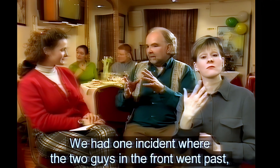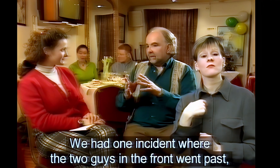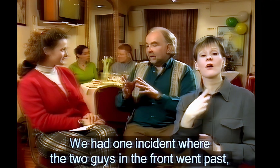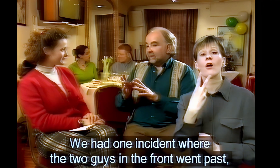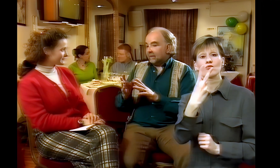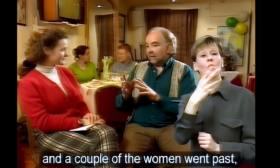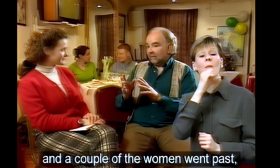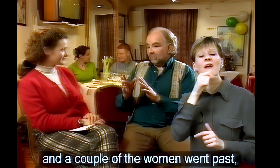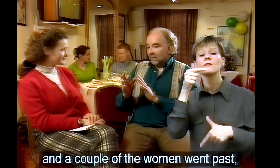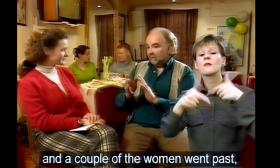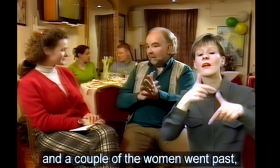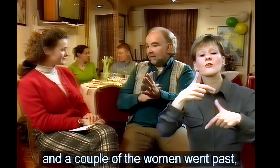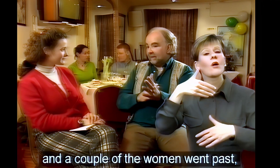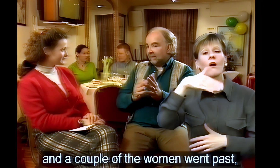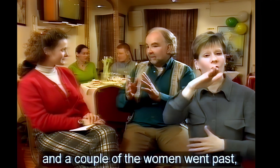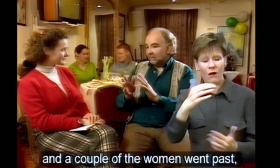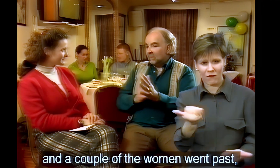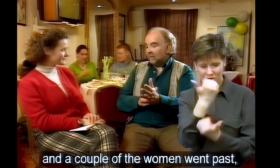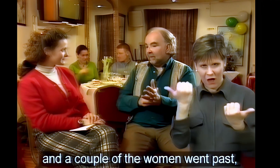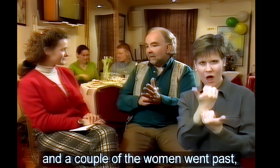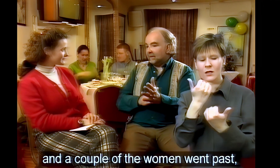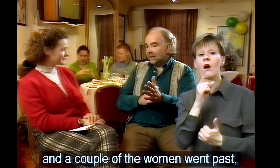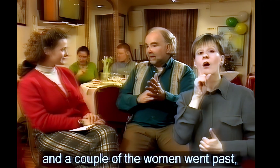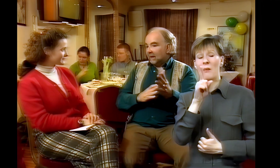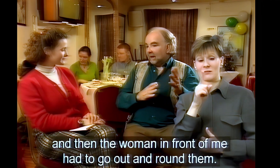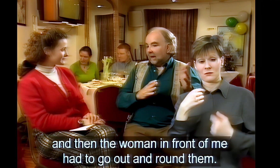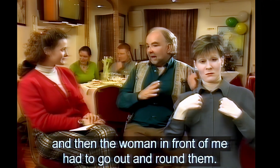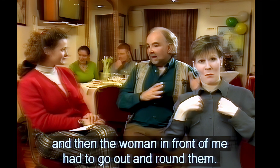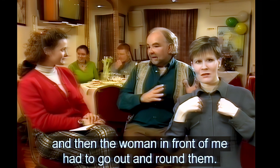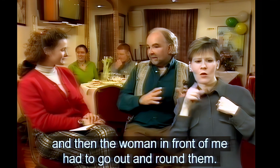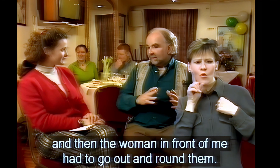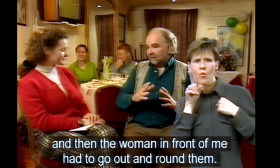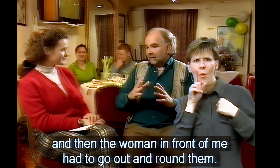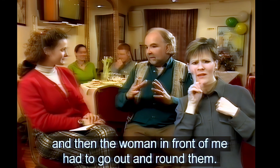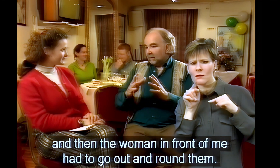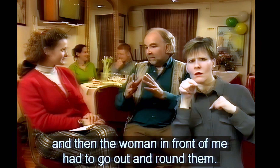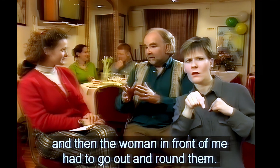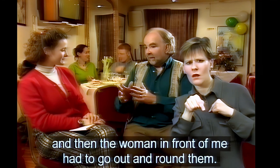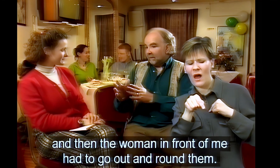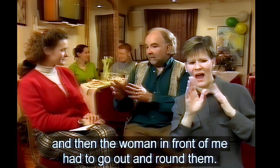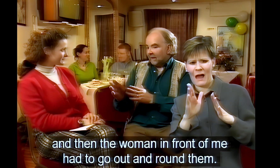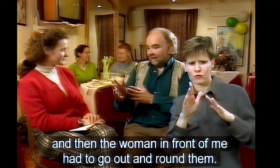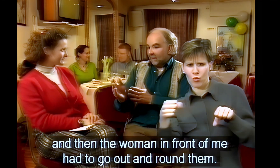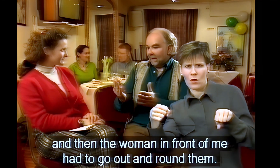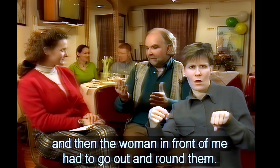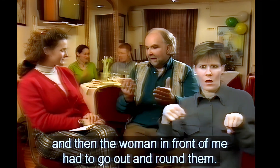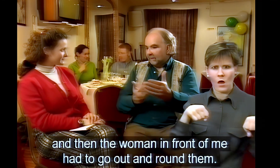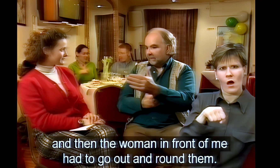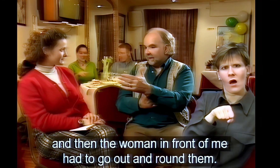two guys at the front went past and a couple of women went past. And then the woman that was in front of me had to go out around them because they came